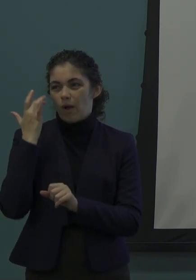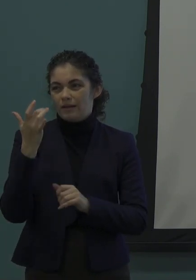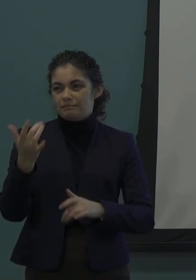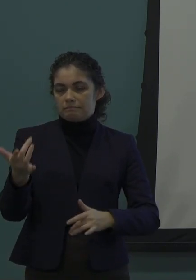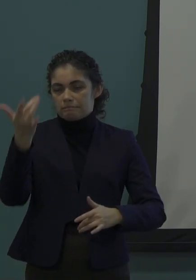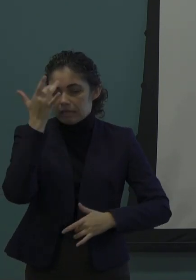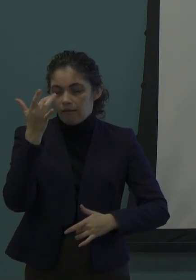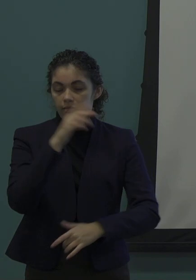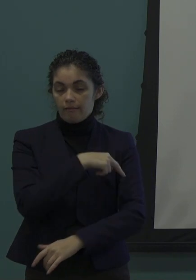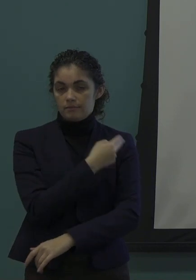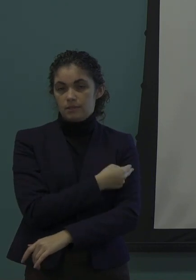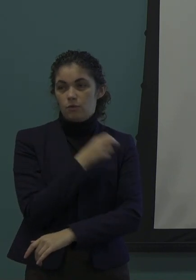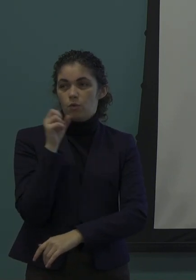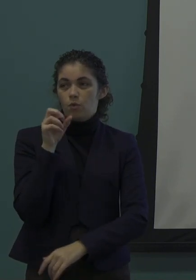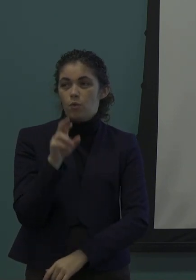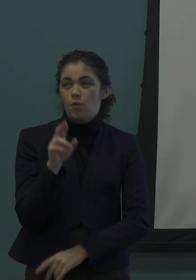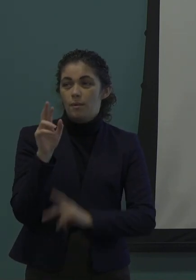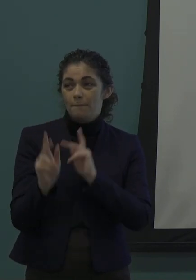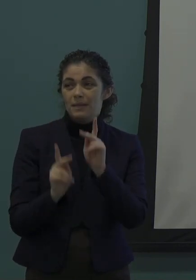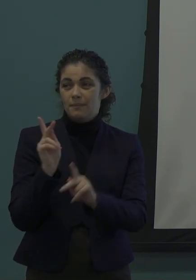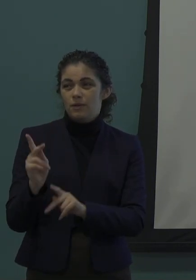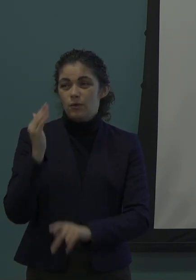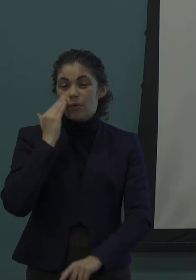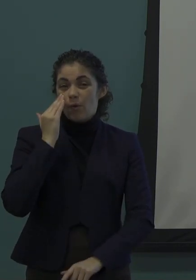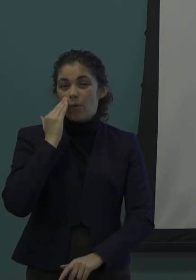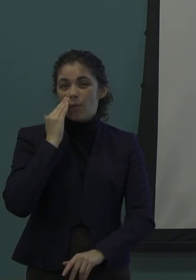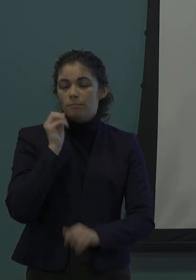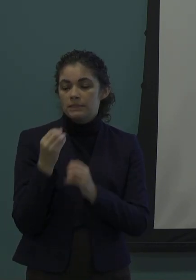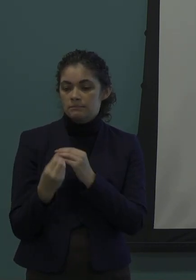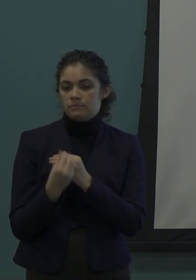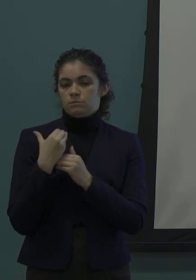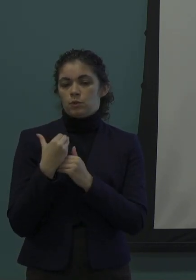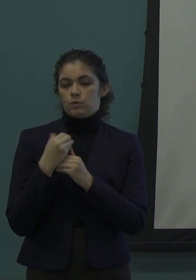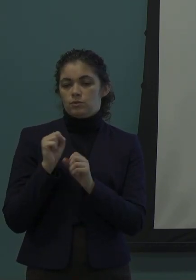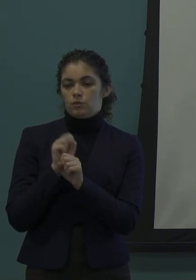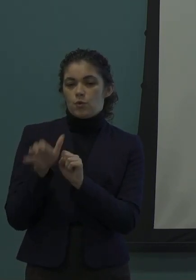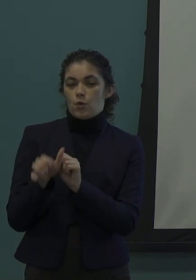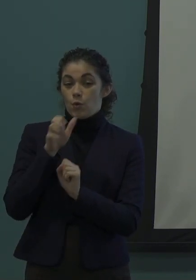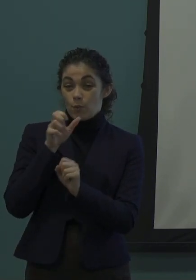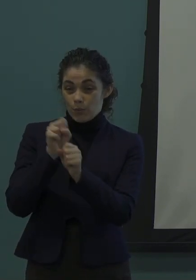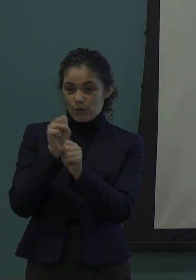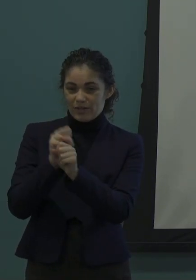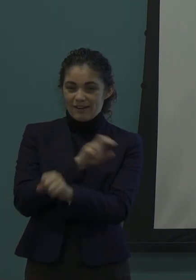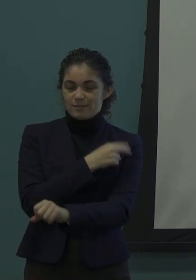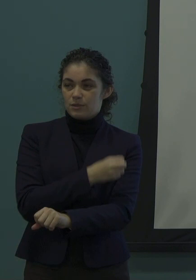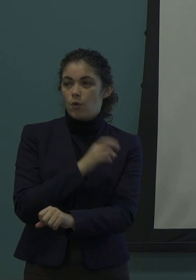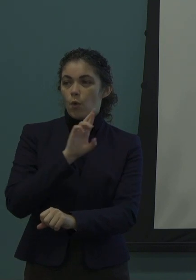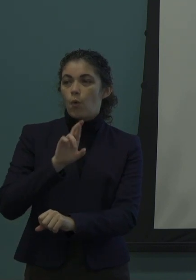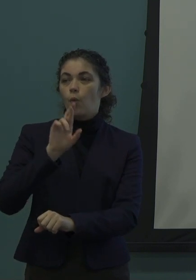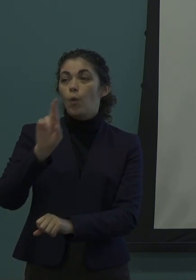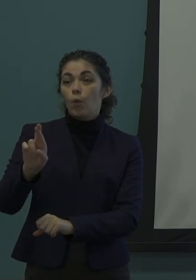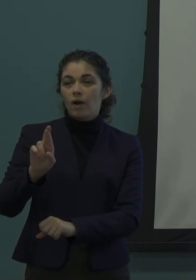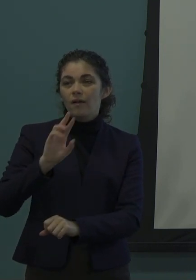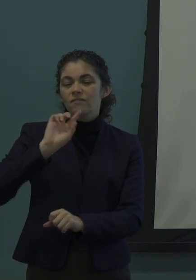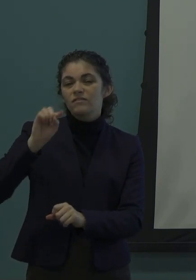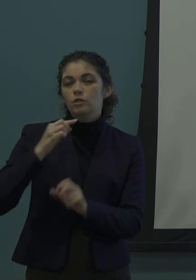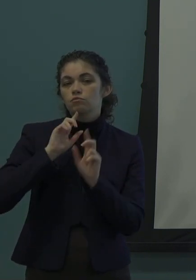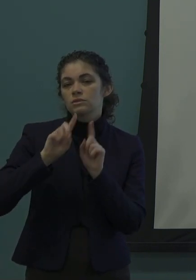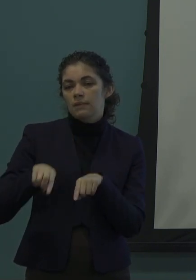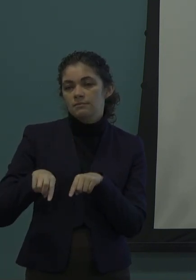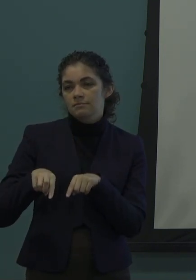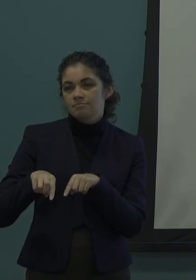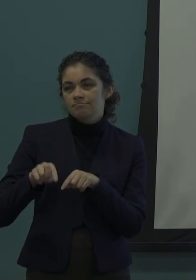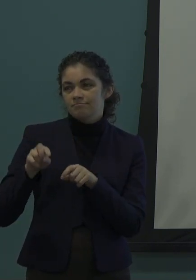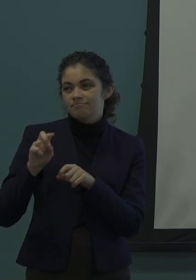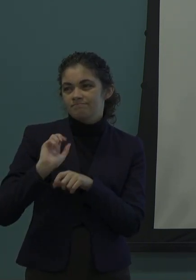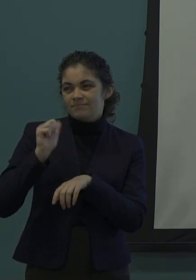in the hospital, or they're people who we know have been exposed who work in hospitals or in first responder settings. So